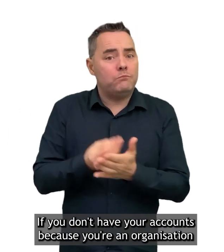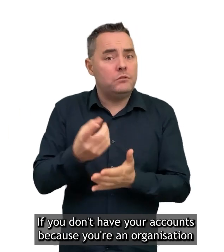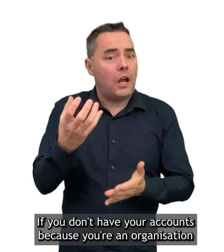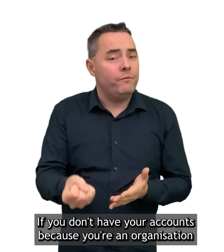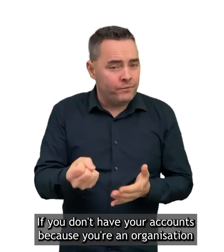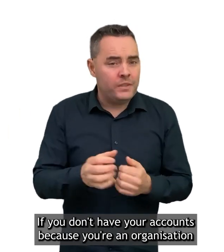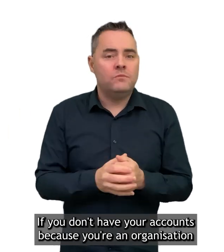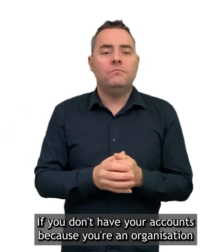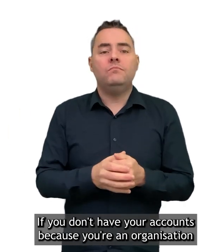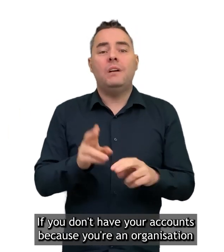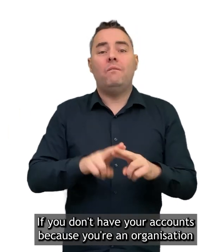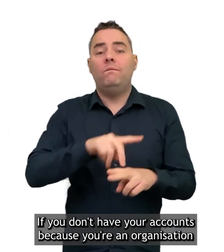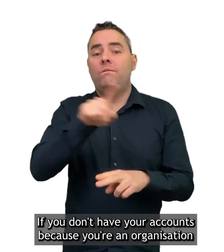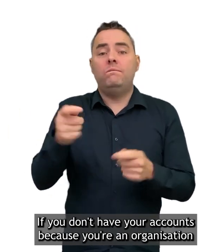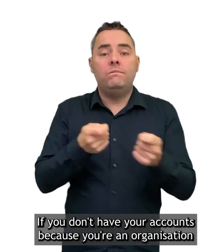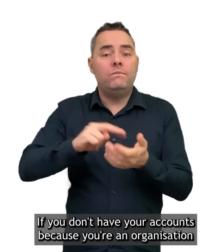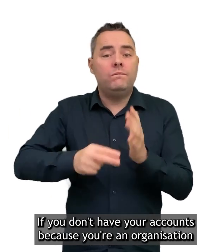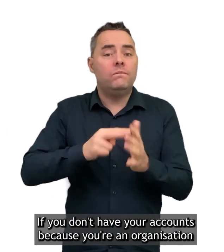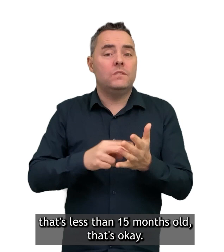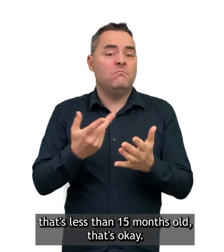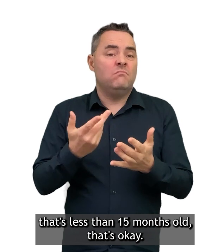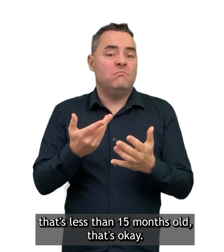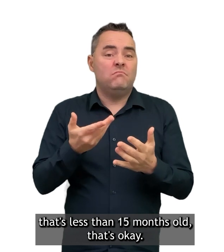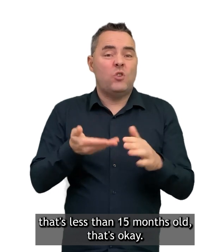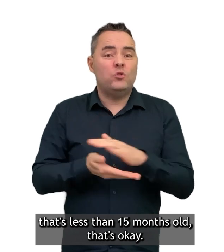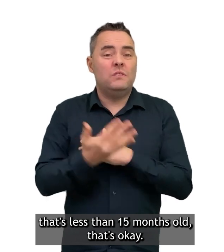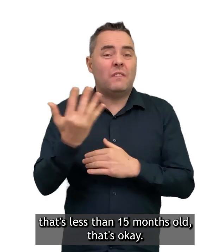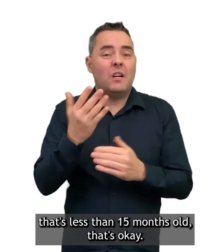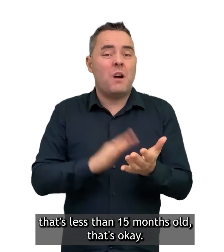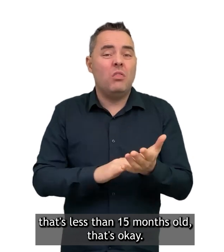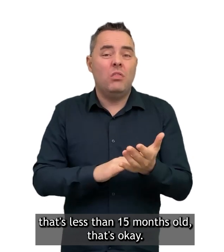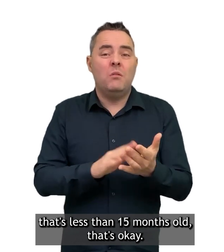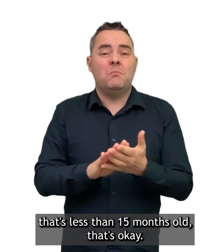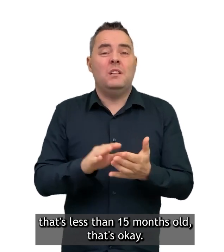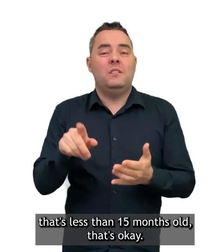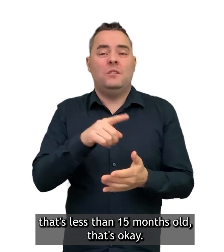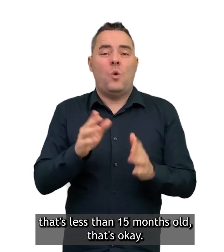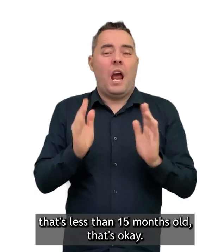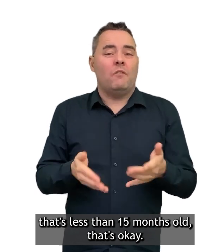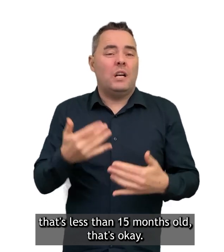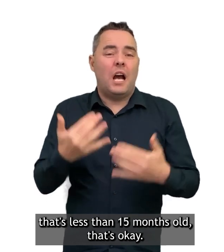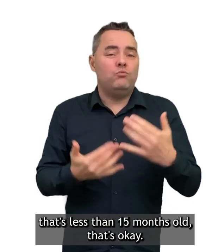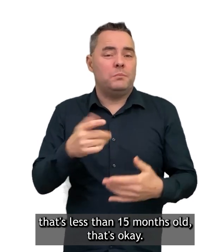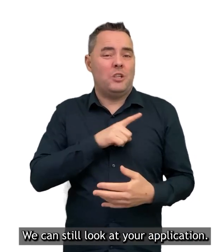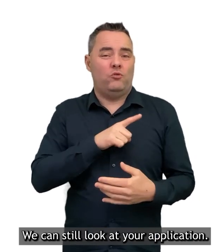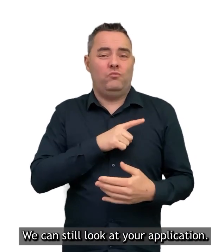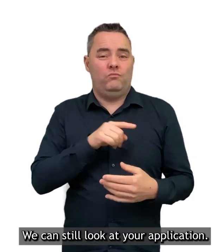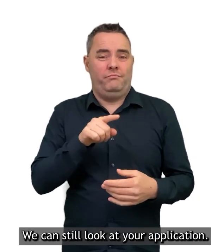If you don't have yearly accounts because you're an organisation that's less than 15 months old, that's okay. We can still look